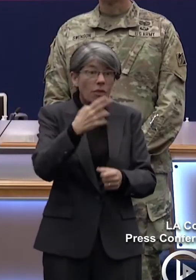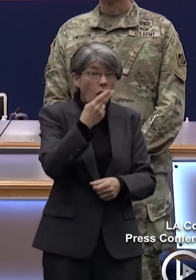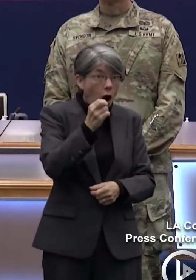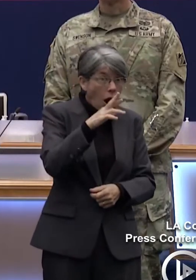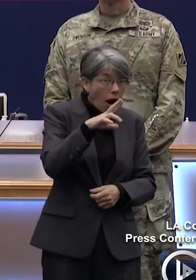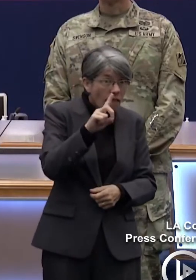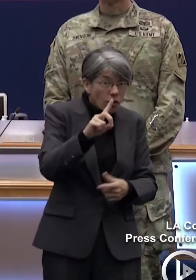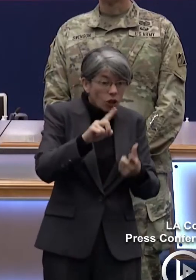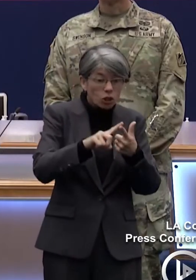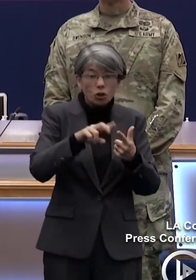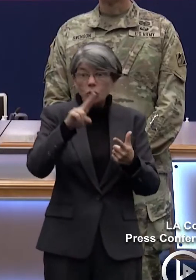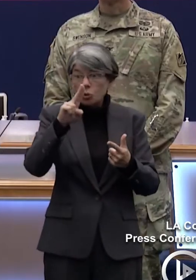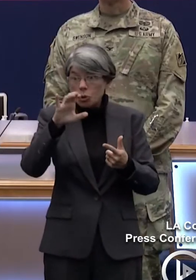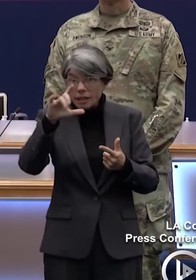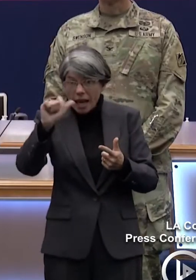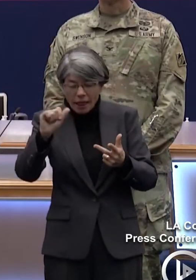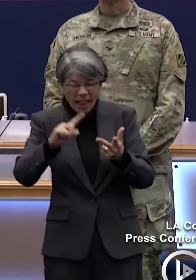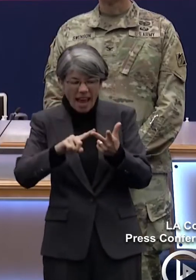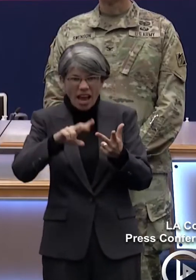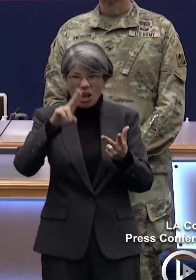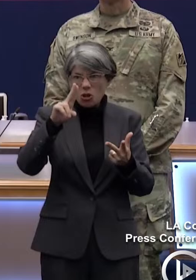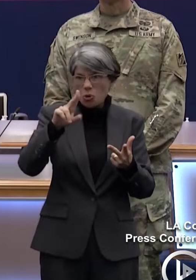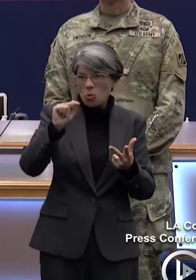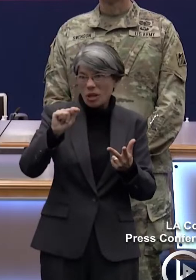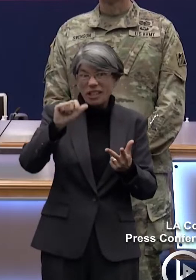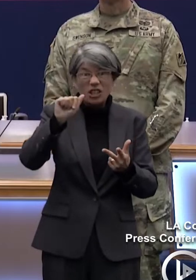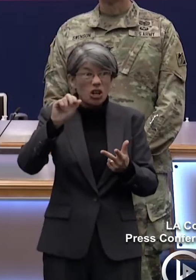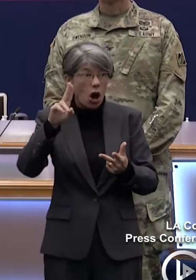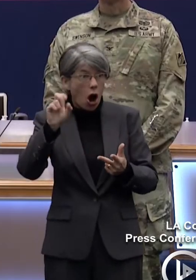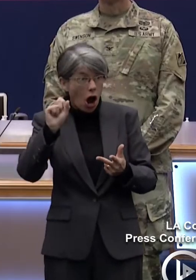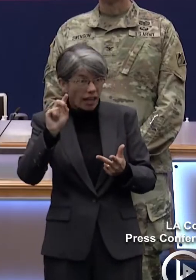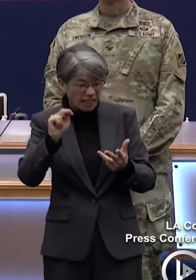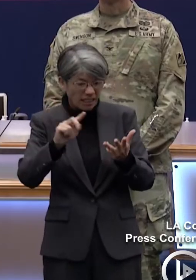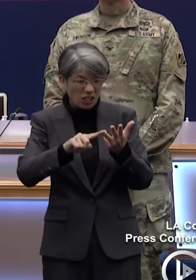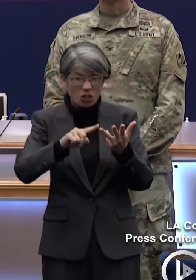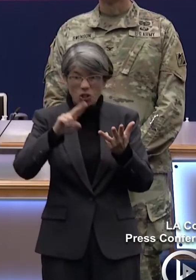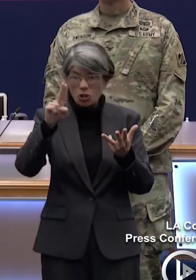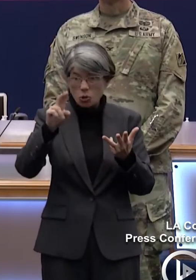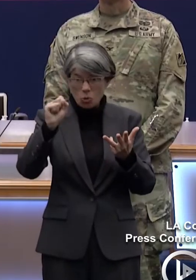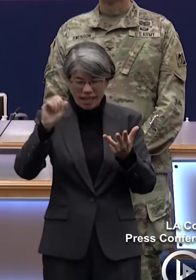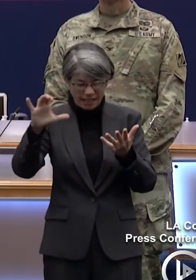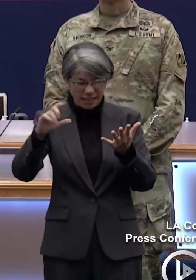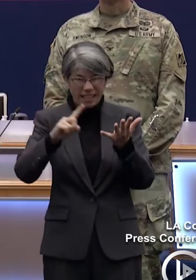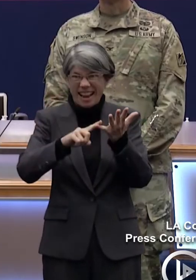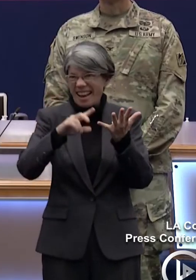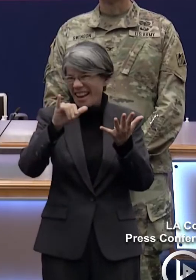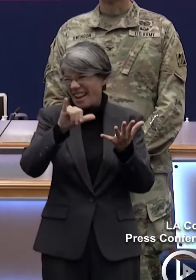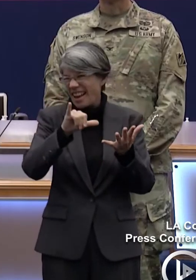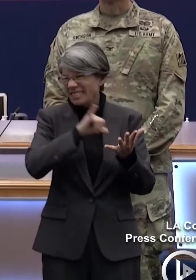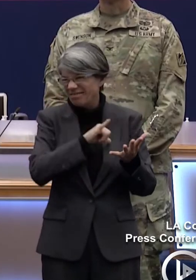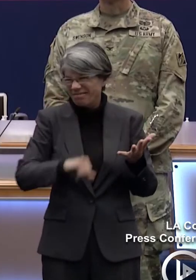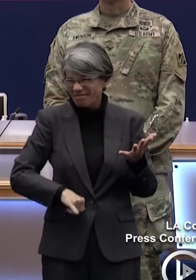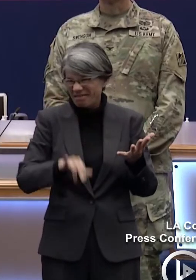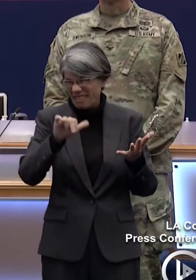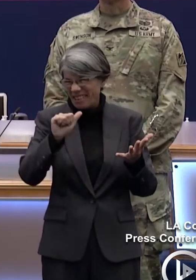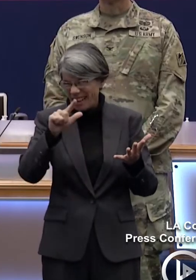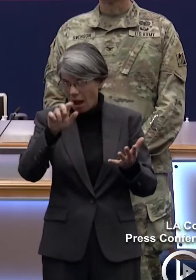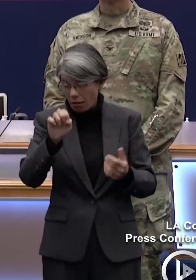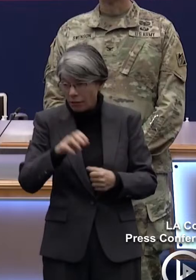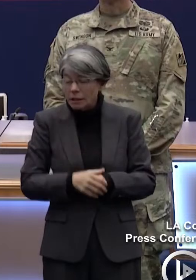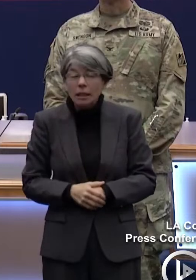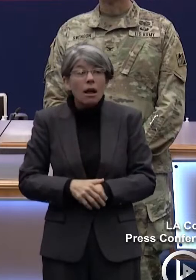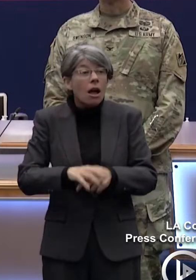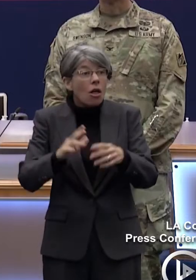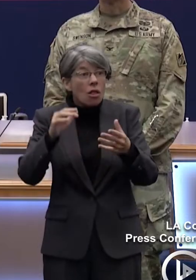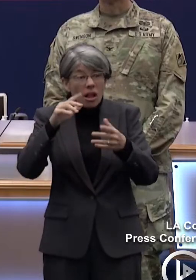UCLA, UC Davis, UT Austin, USC, and Yale. In addition to the soil testing done